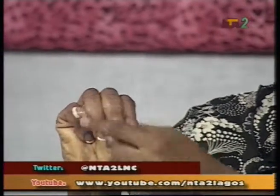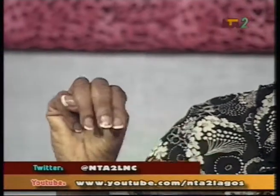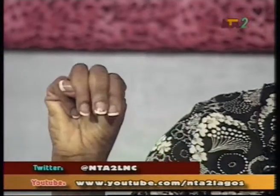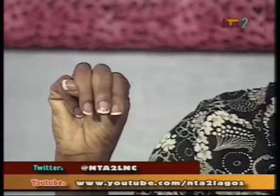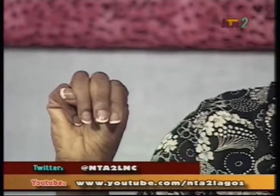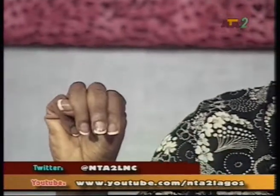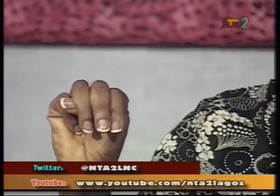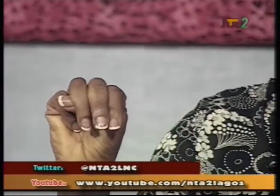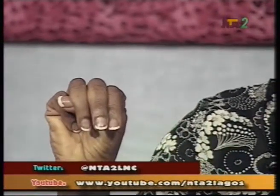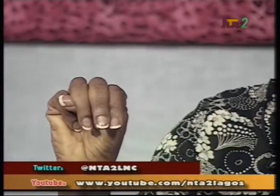letter M.